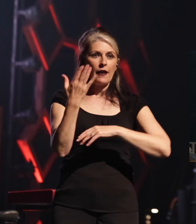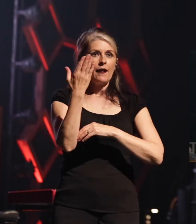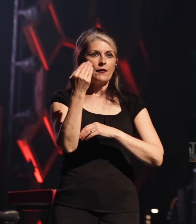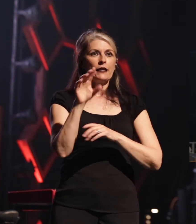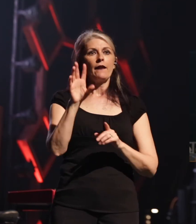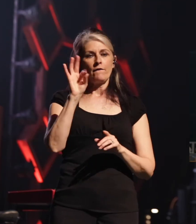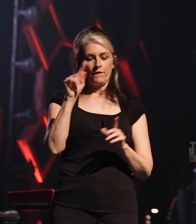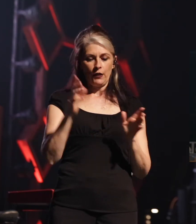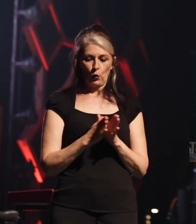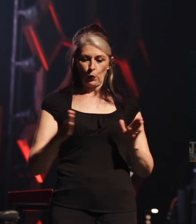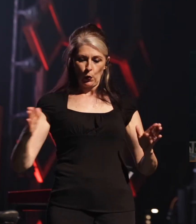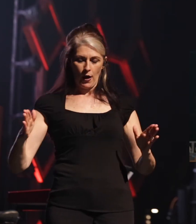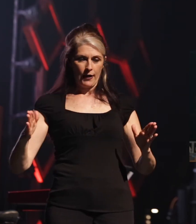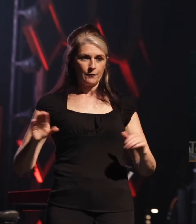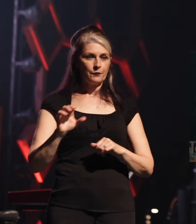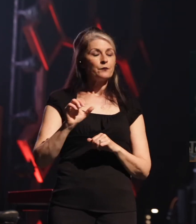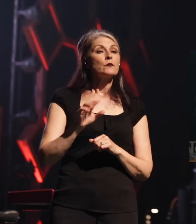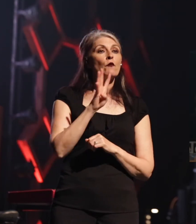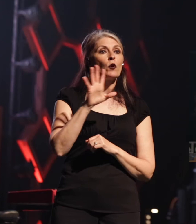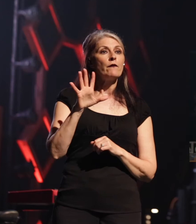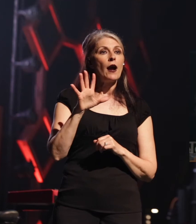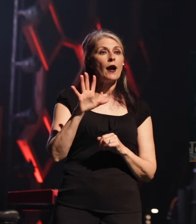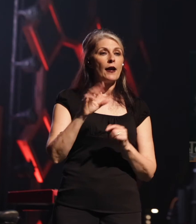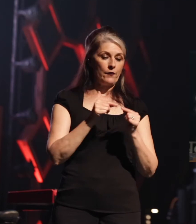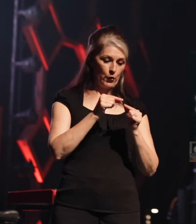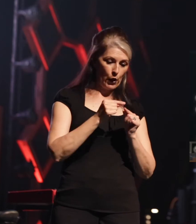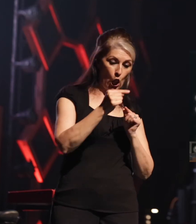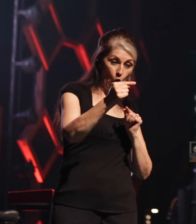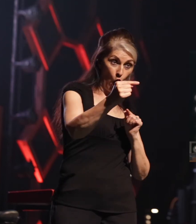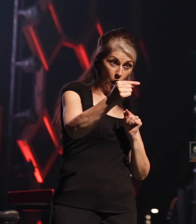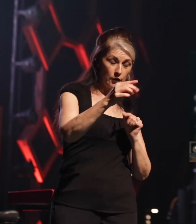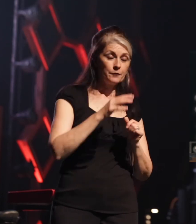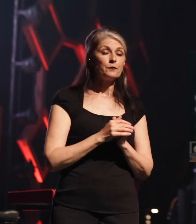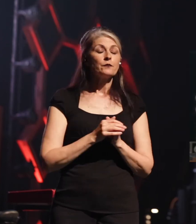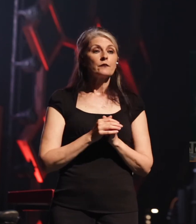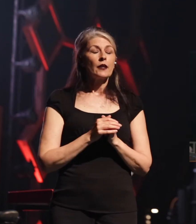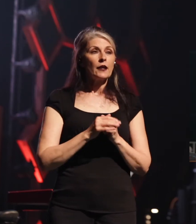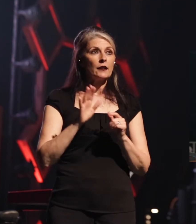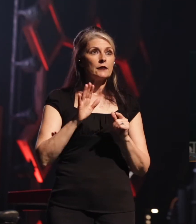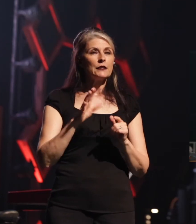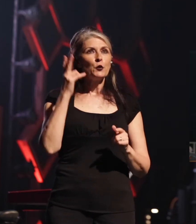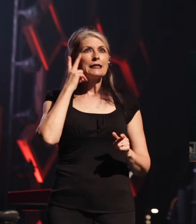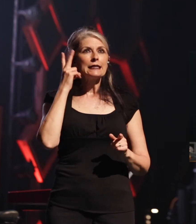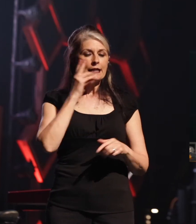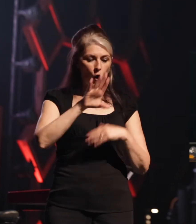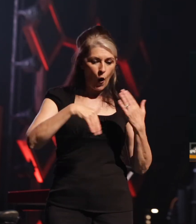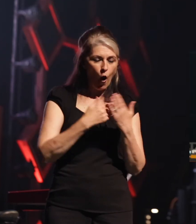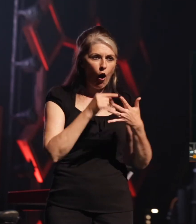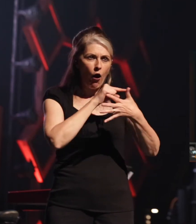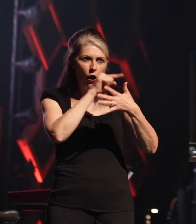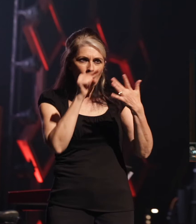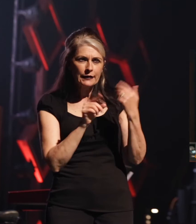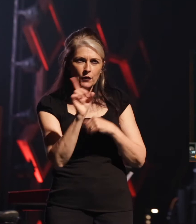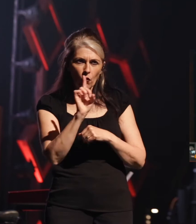cubits, 45 feet long, 30 cubits. You can just see all the details of where things go.